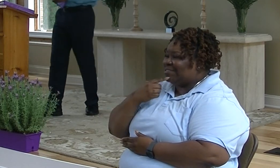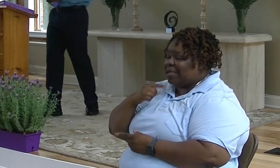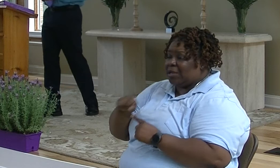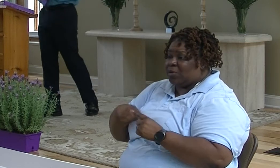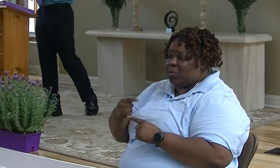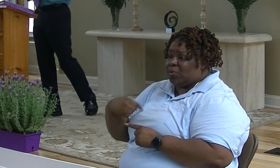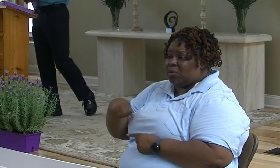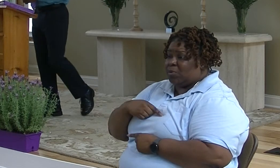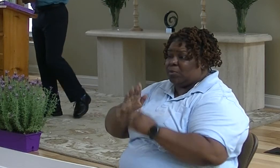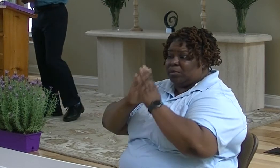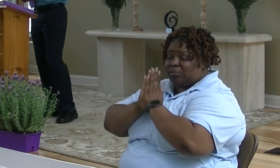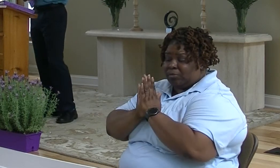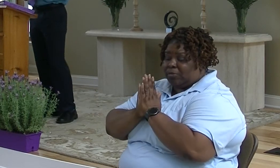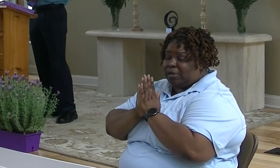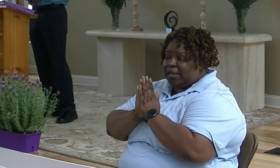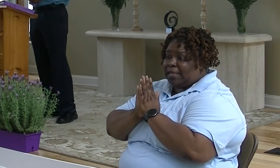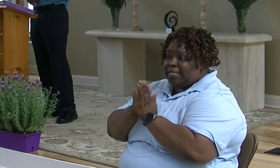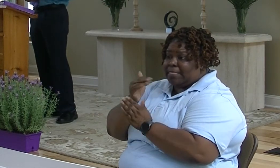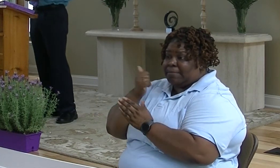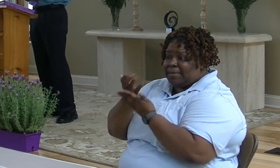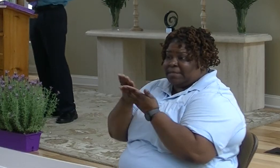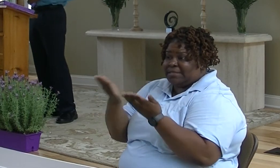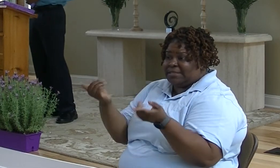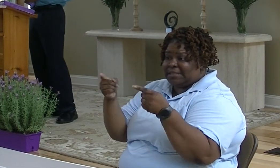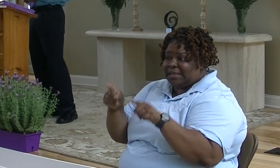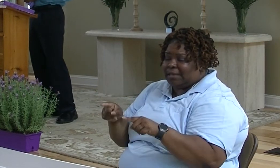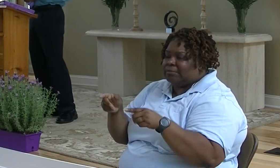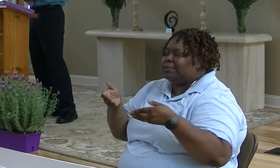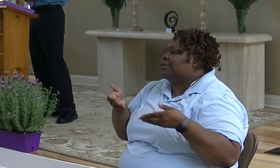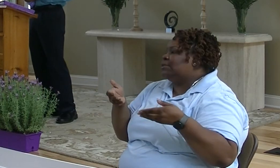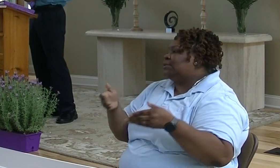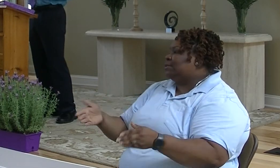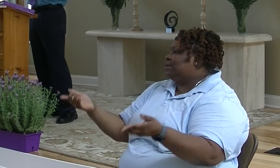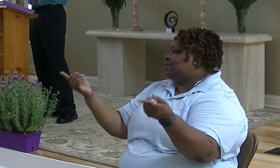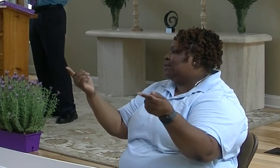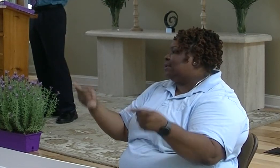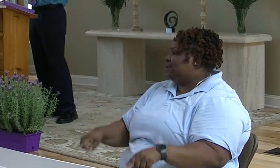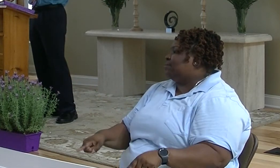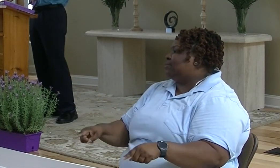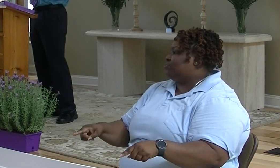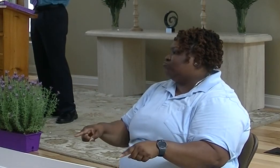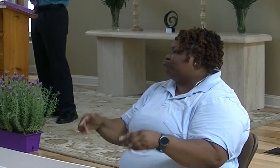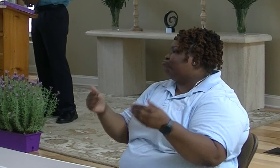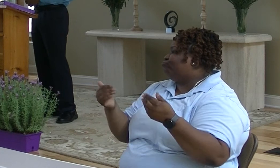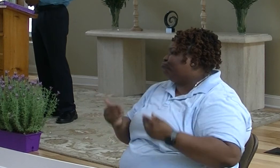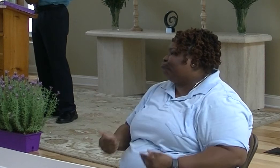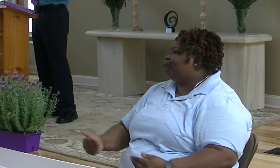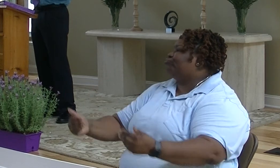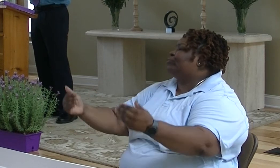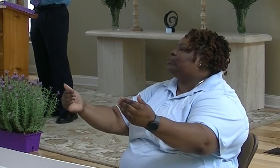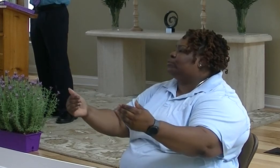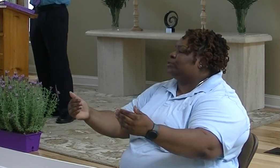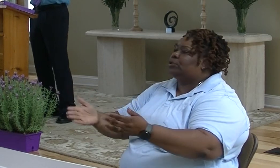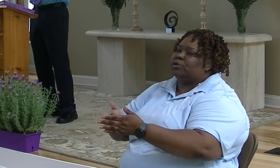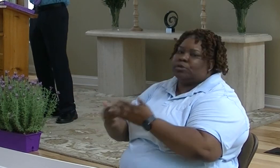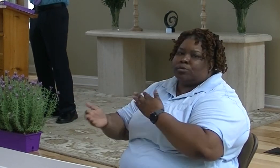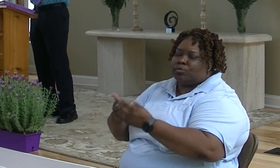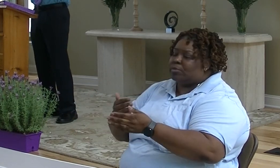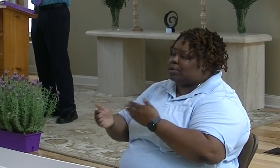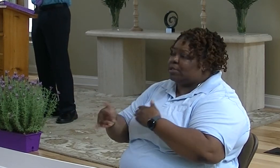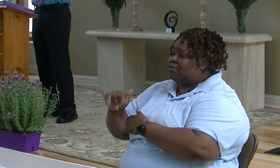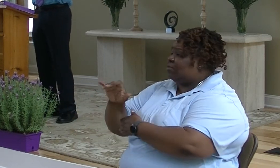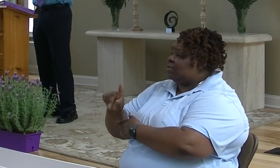things we could ever pray is let it be. Let it be. Whatever